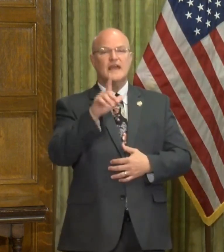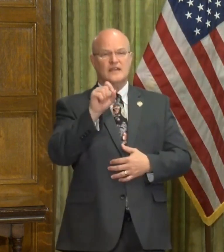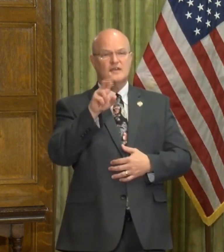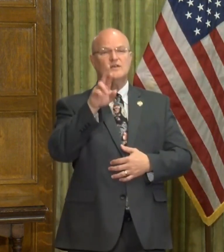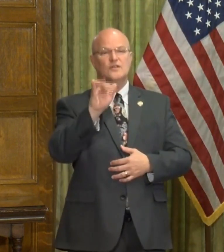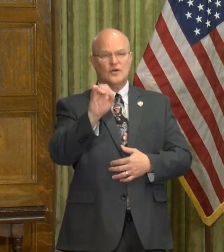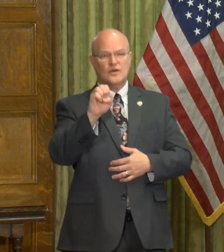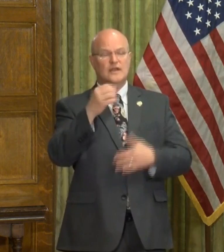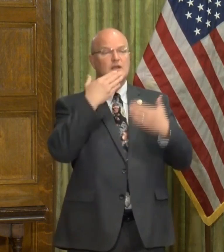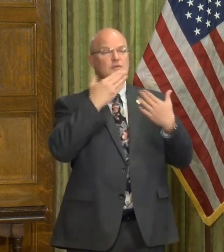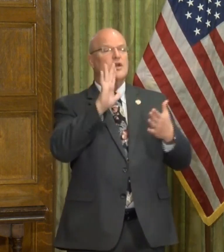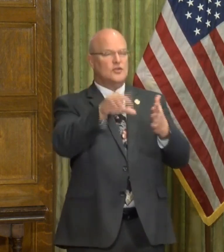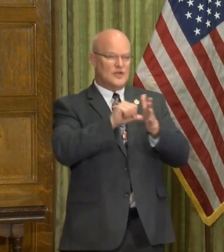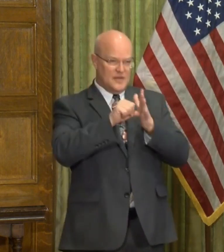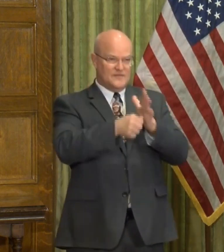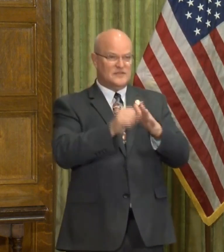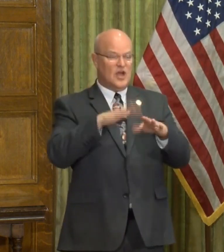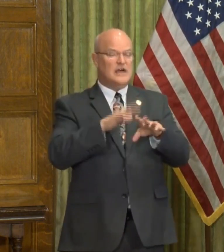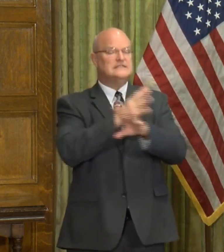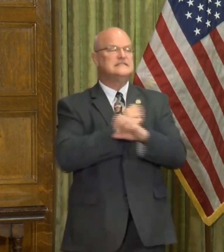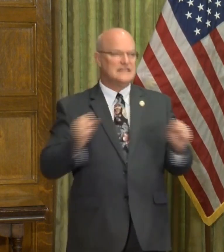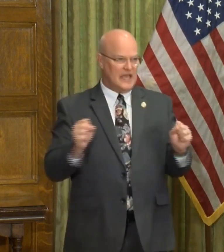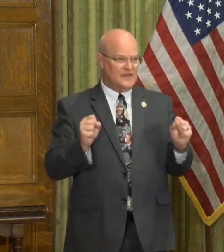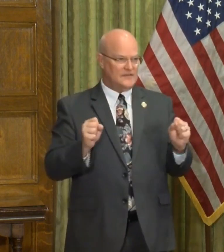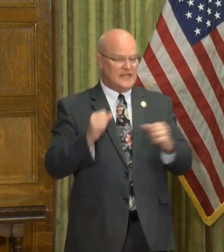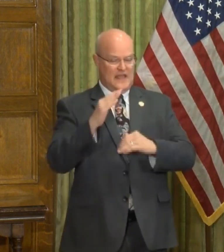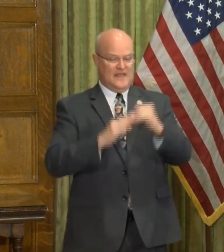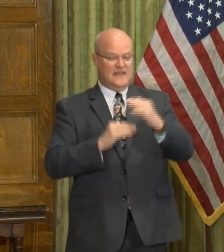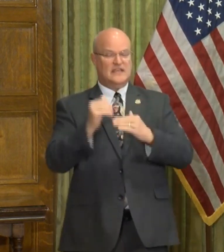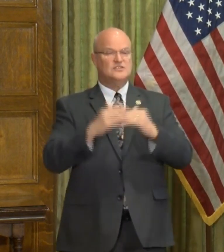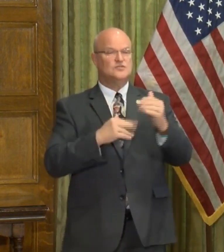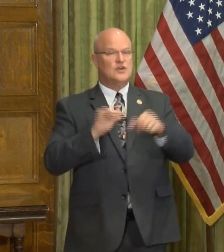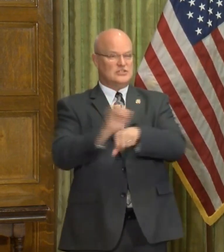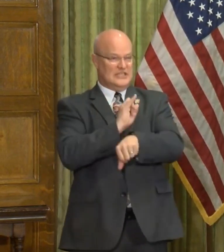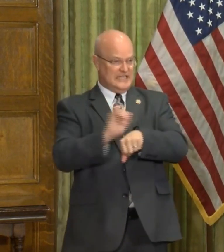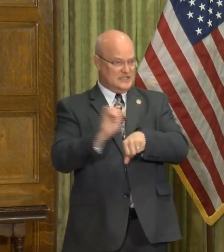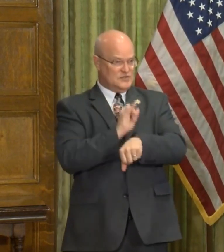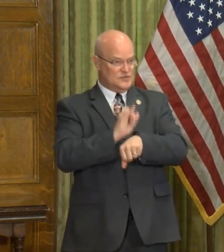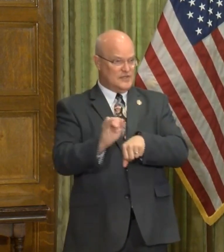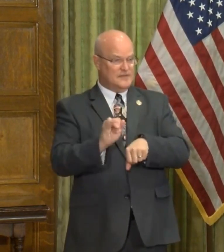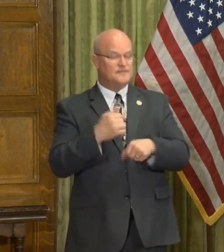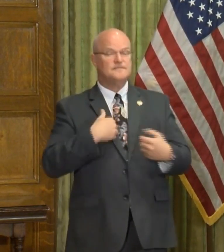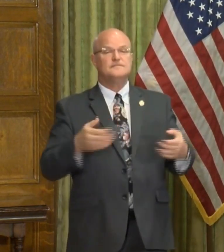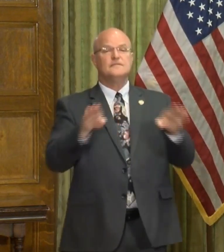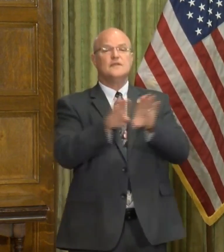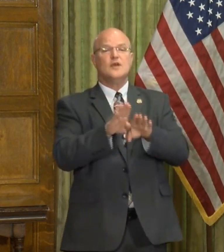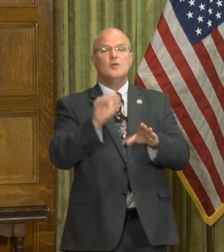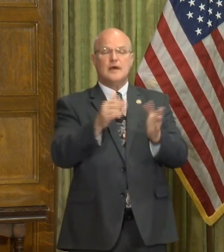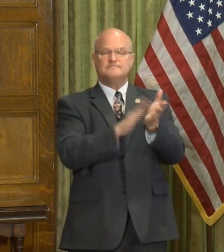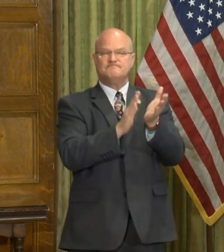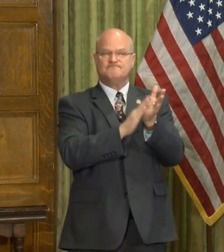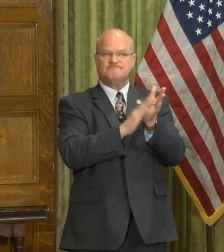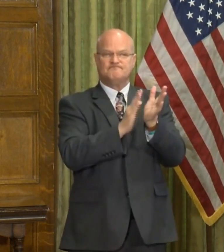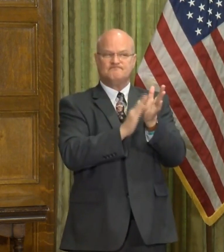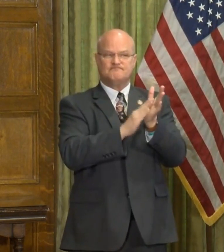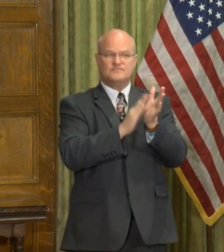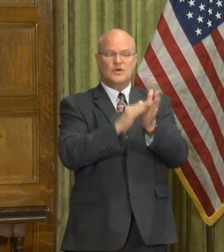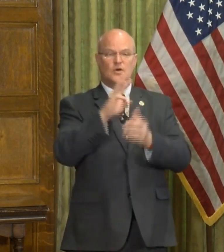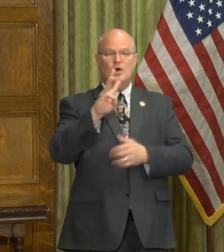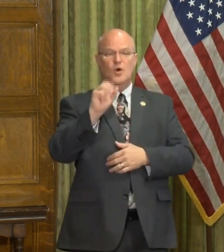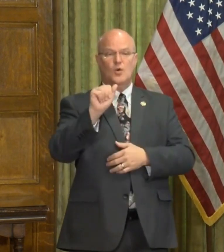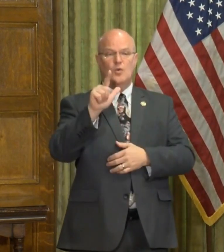Thank you, Lori, and I appreciate your emphasis on safety in the construction industry. Let me conclude by just